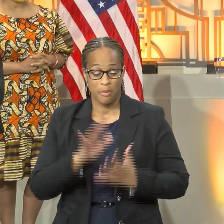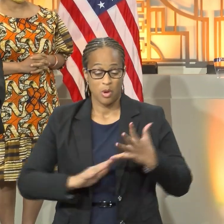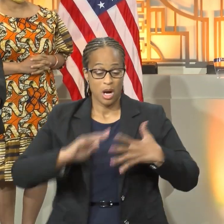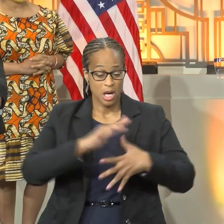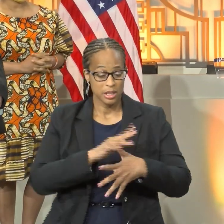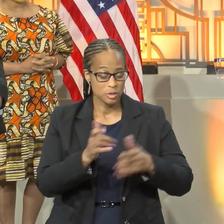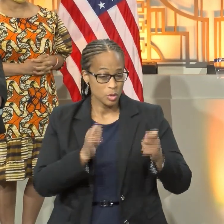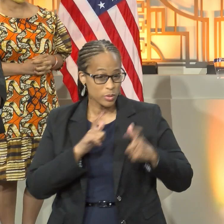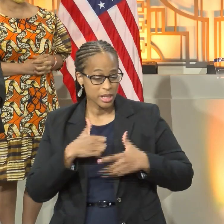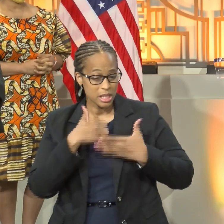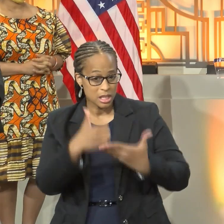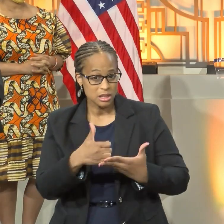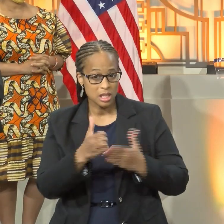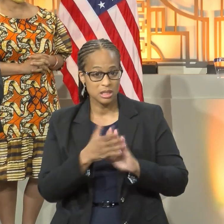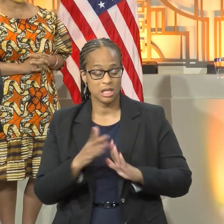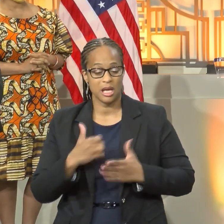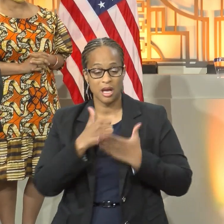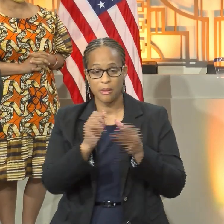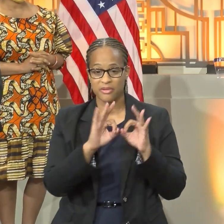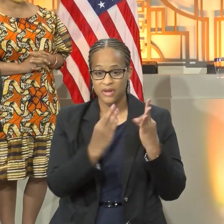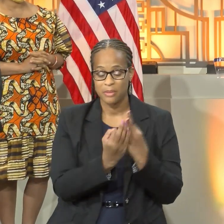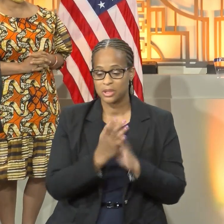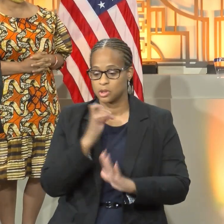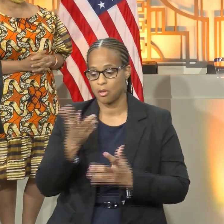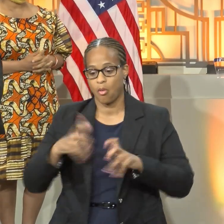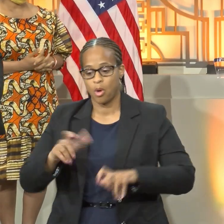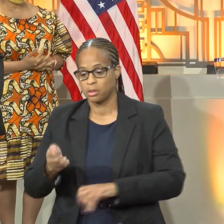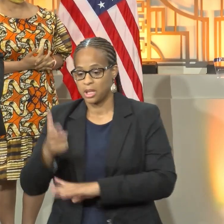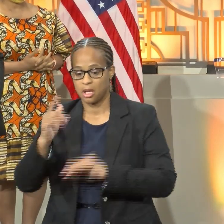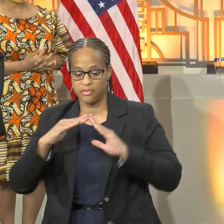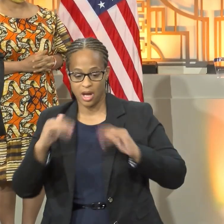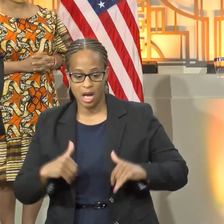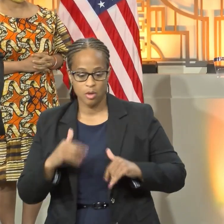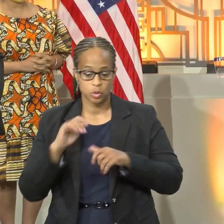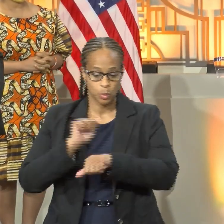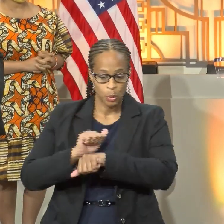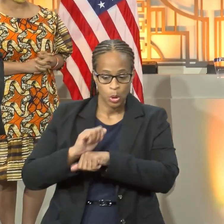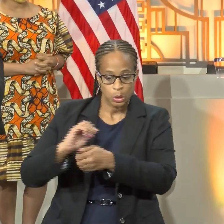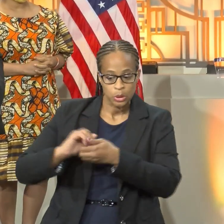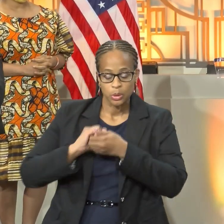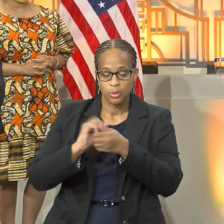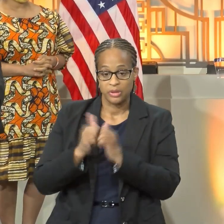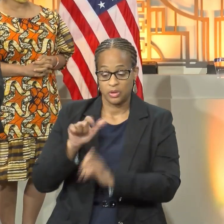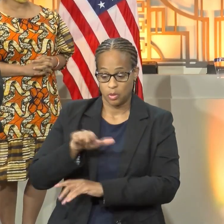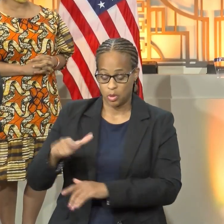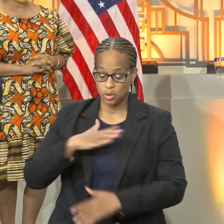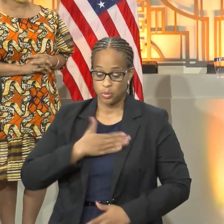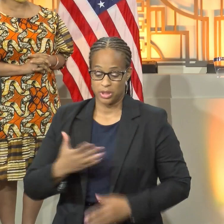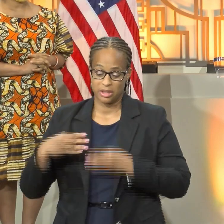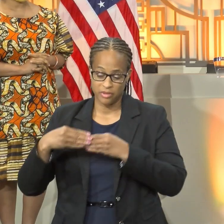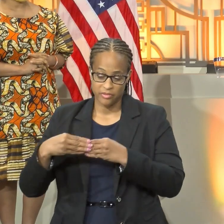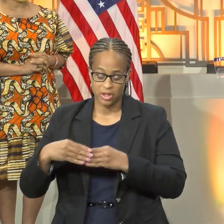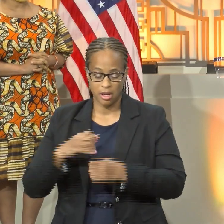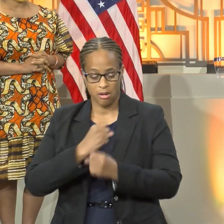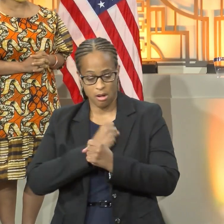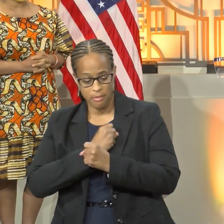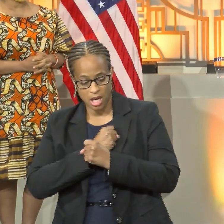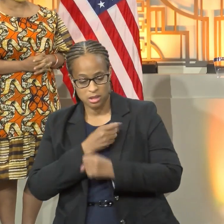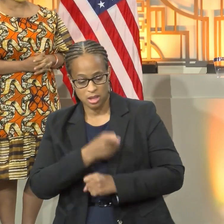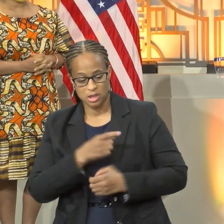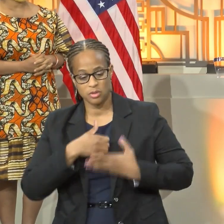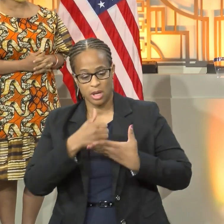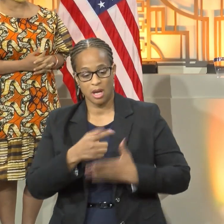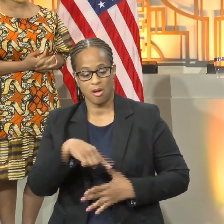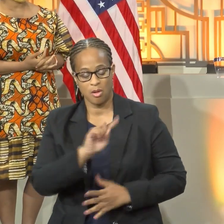to help families avoid evictions, working alongside landlords willing to provide flexibility and compassion to keep their